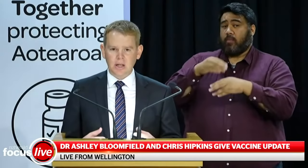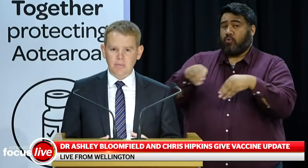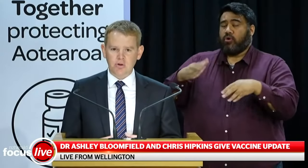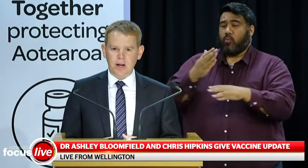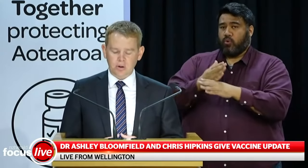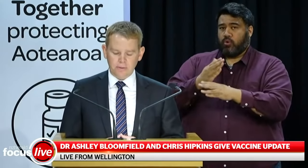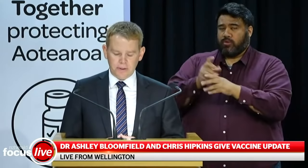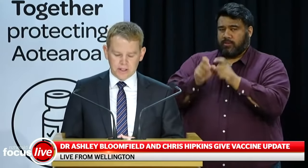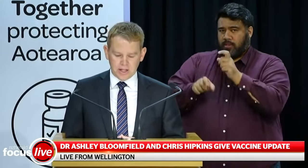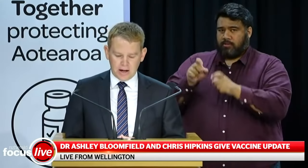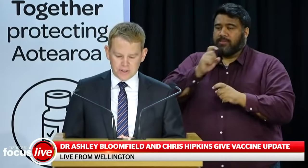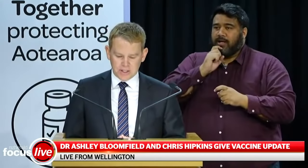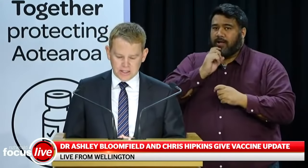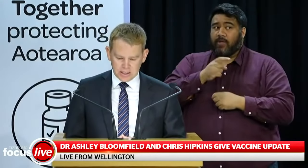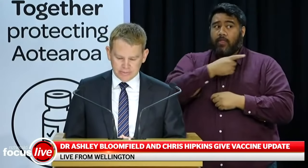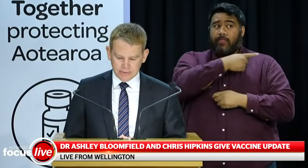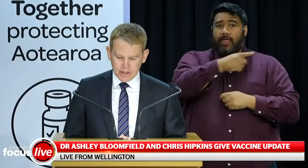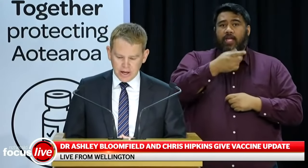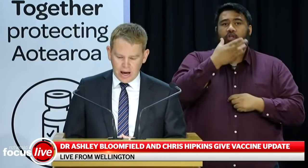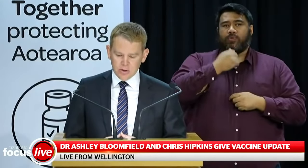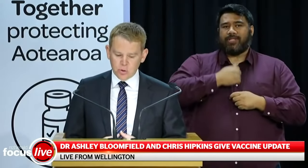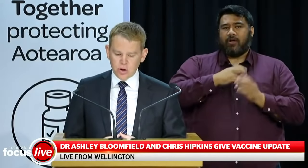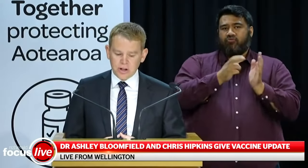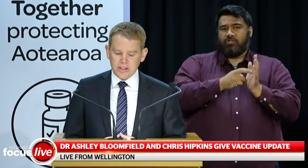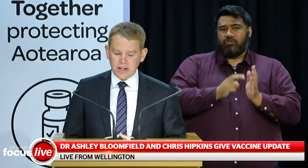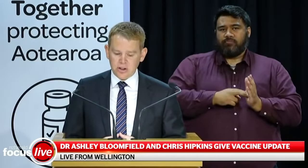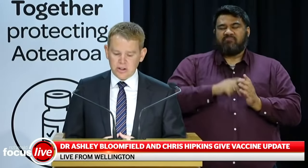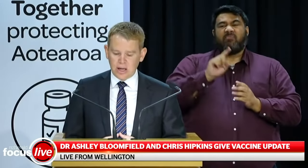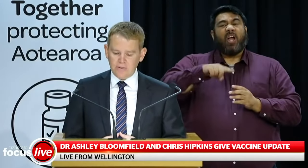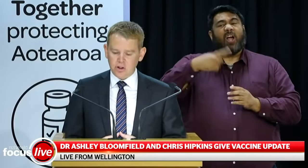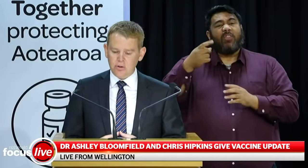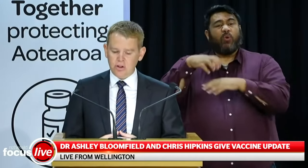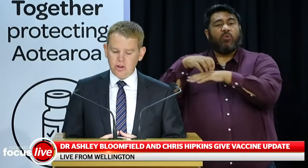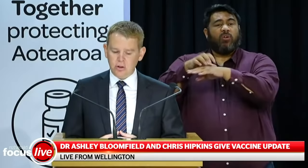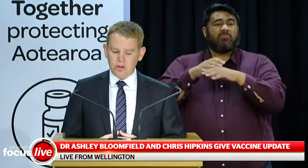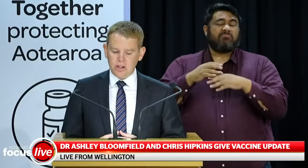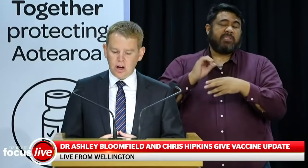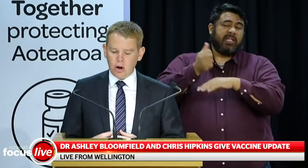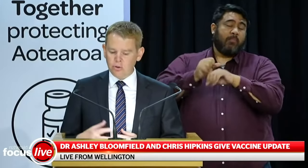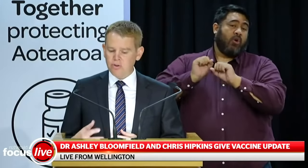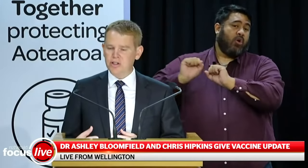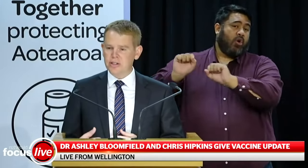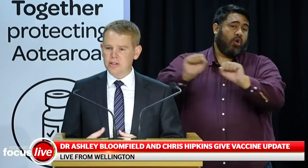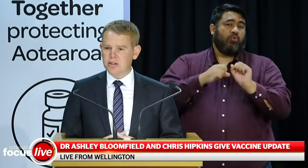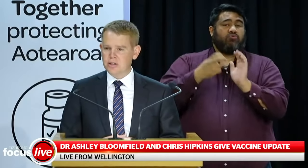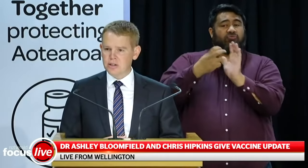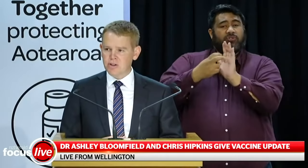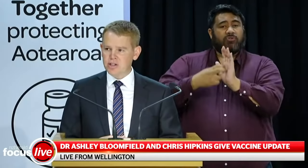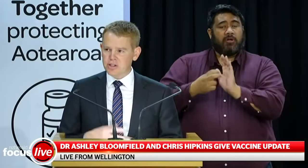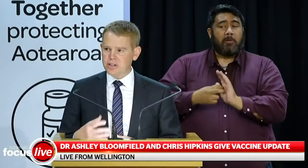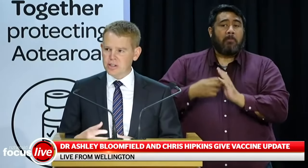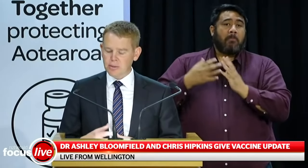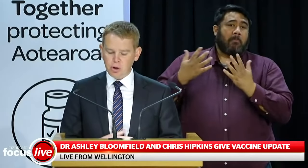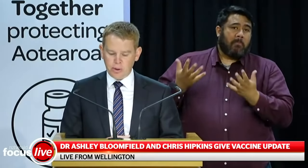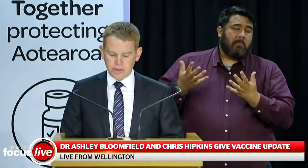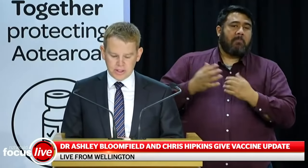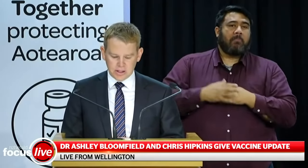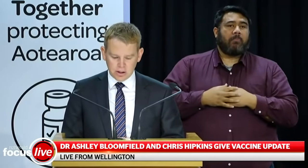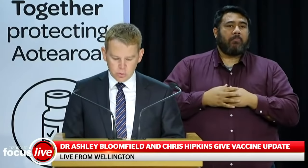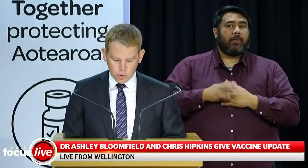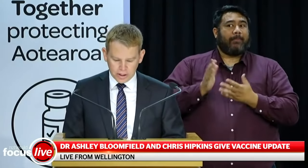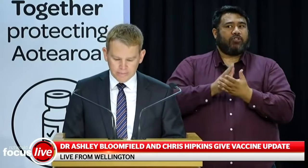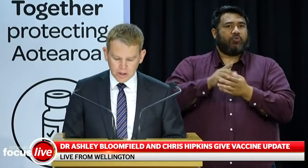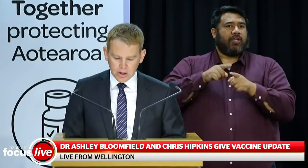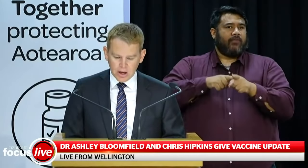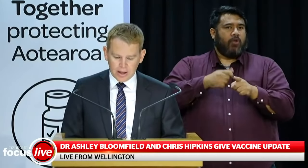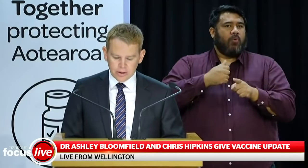register to keep track of their staff's testing. Other organisations have chosen to use their own registers to comply with the